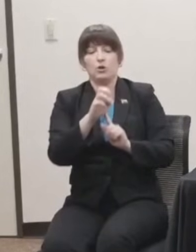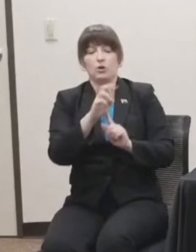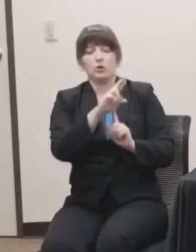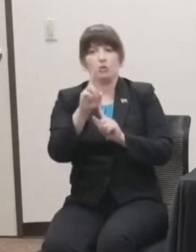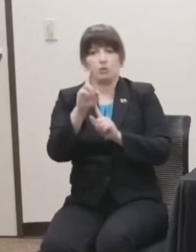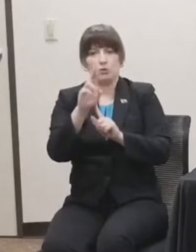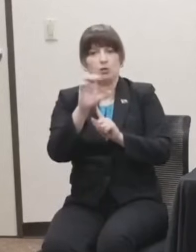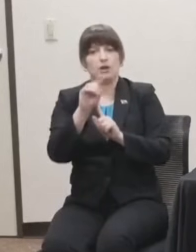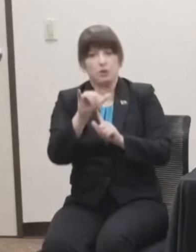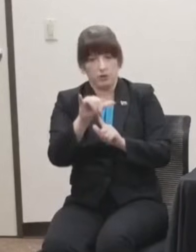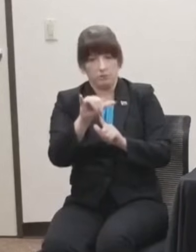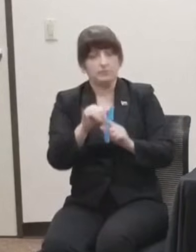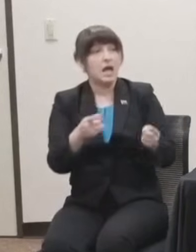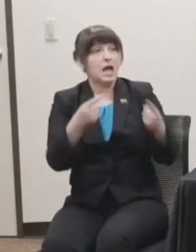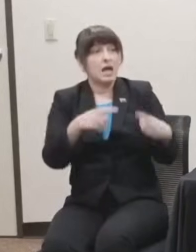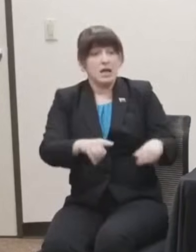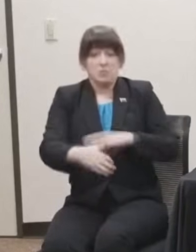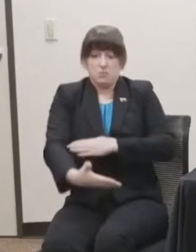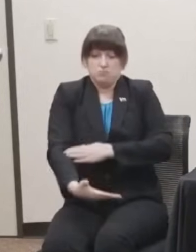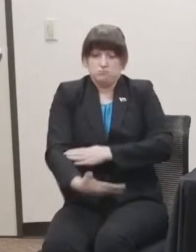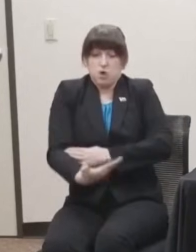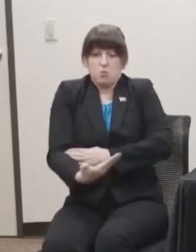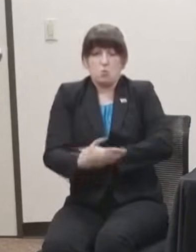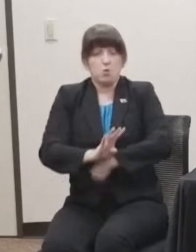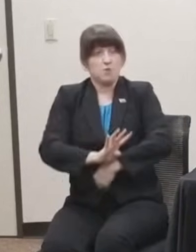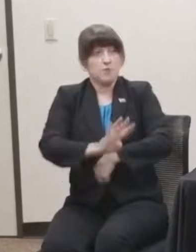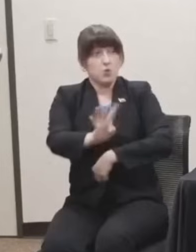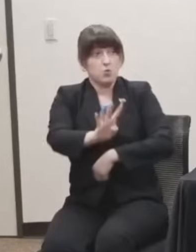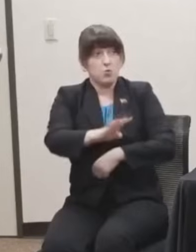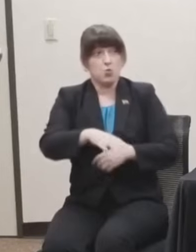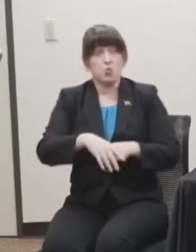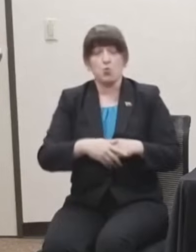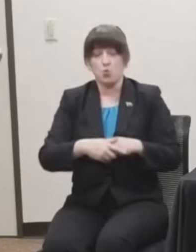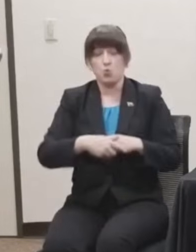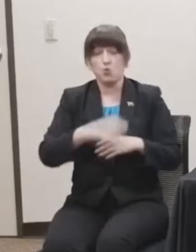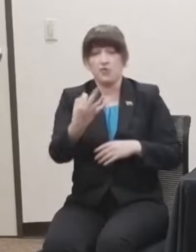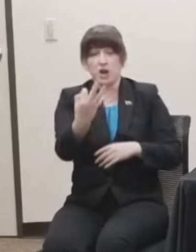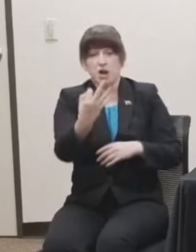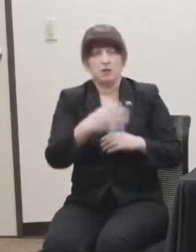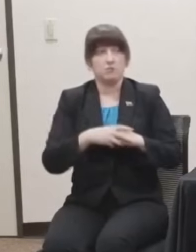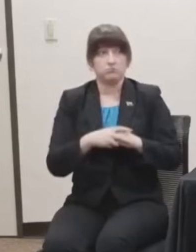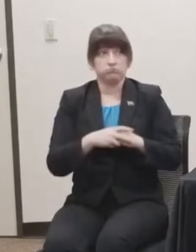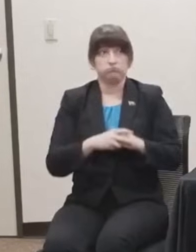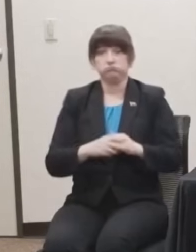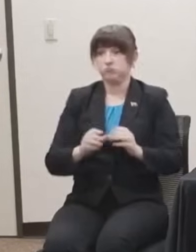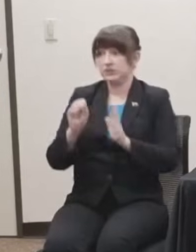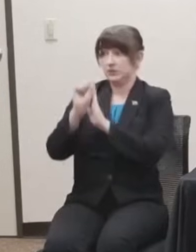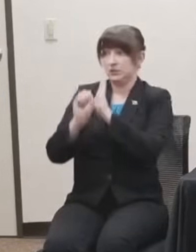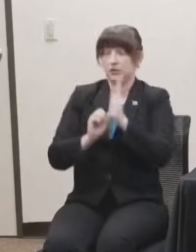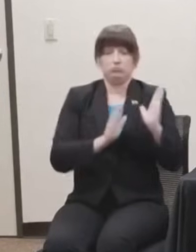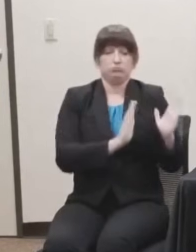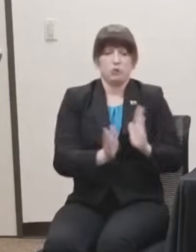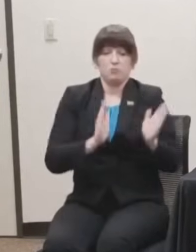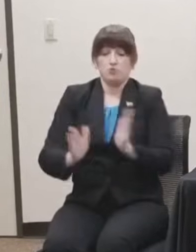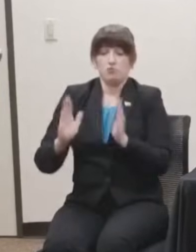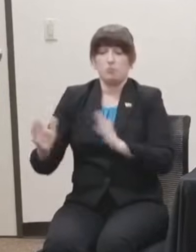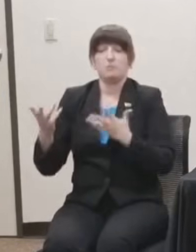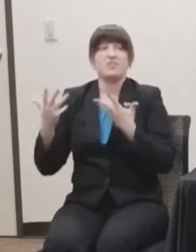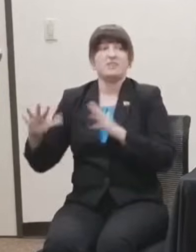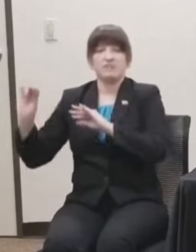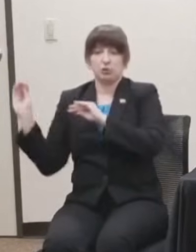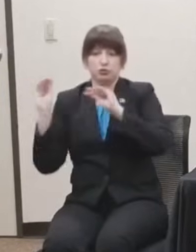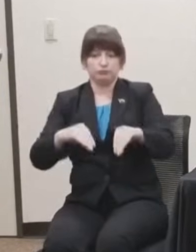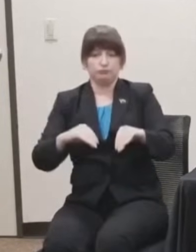which is Friday, and the state had pre-positioned assets and resources in and around that area beginning